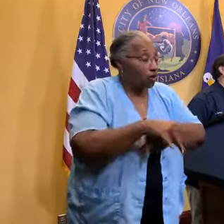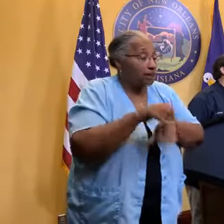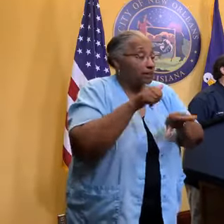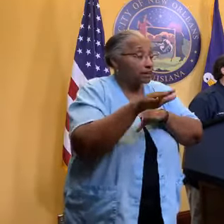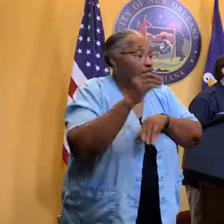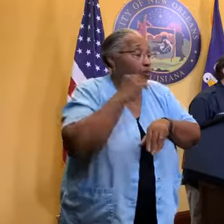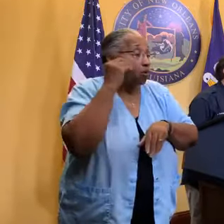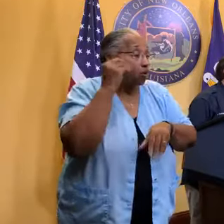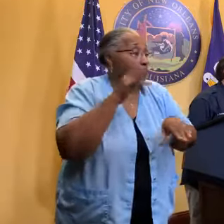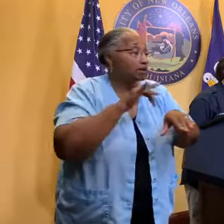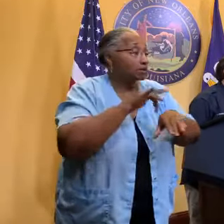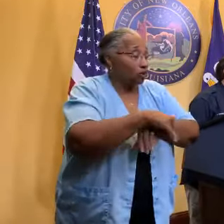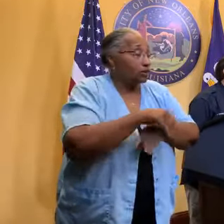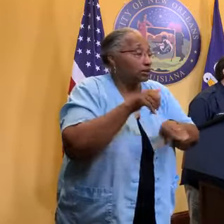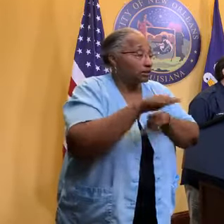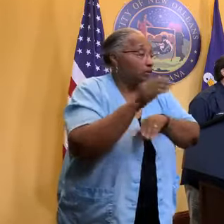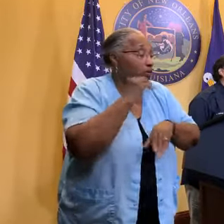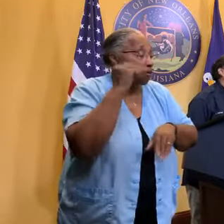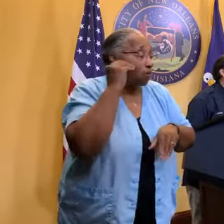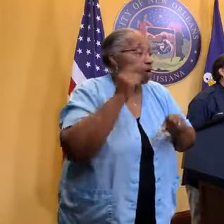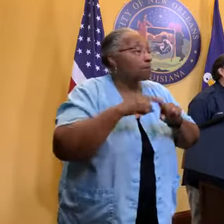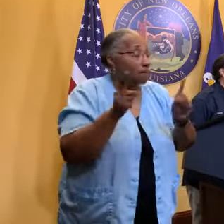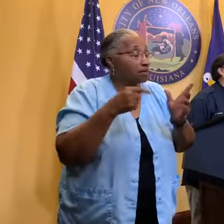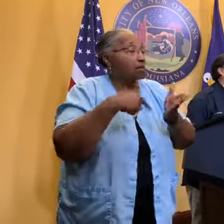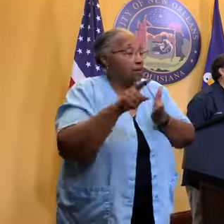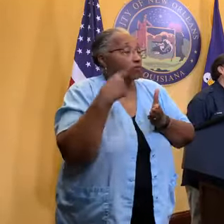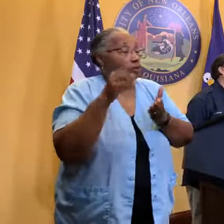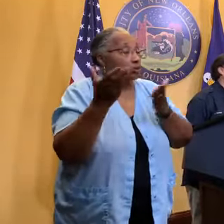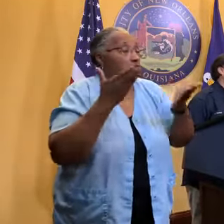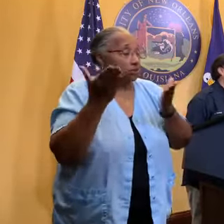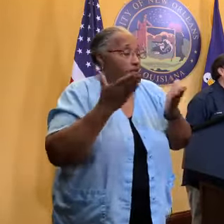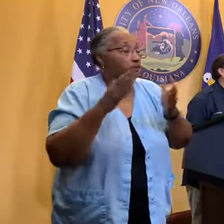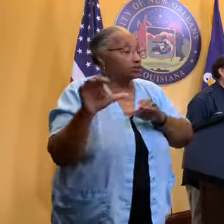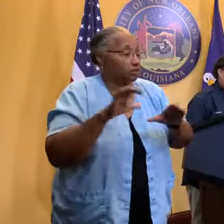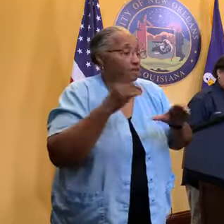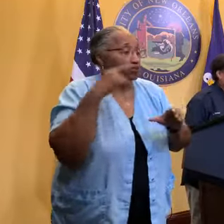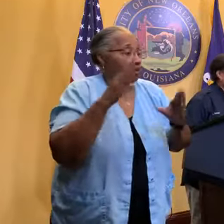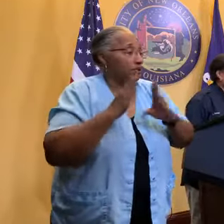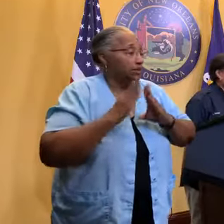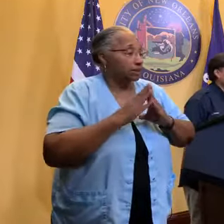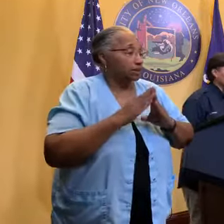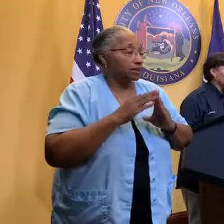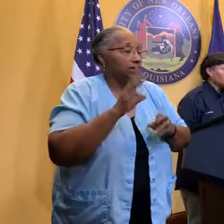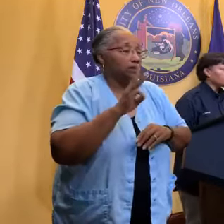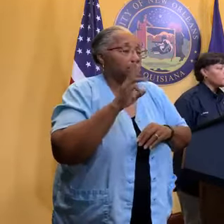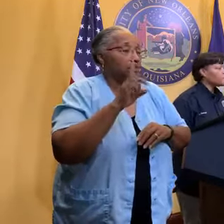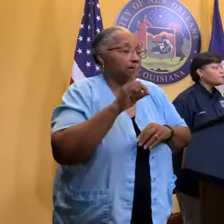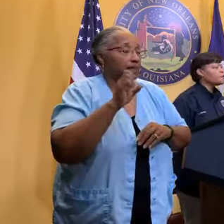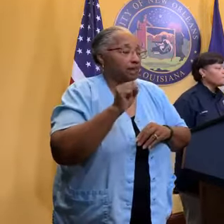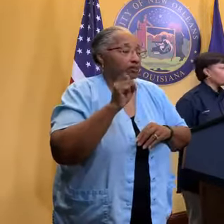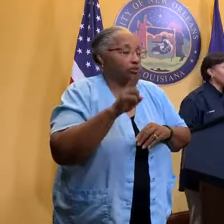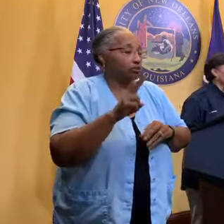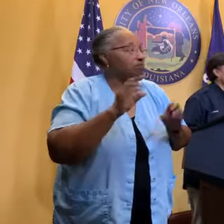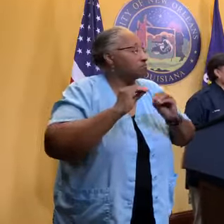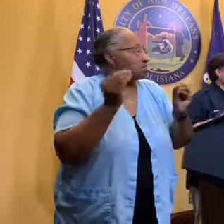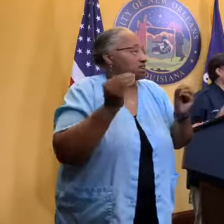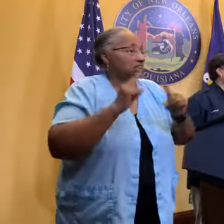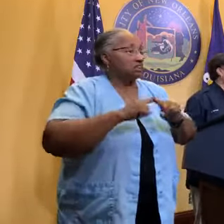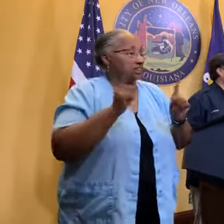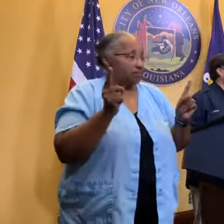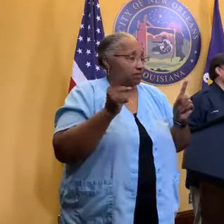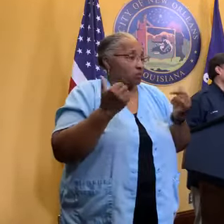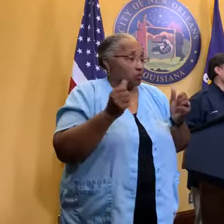is early dismissal, okay, but they're paid for the services rendered to the city. WDSU. Nothing's different in